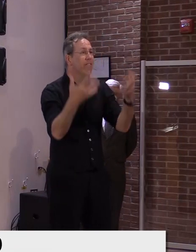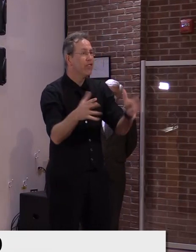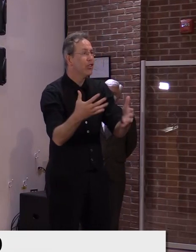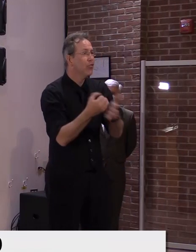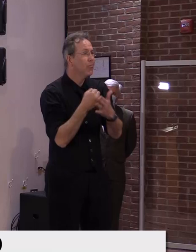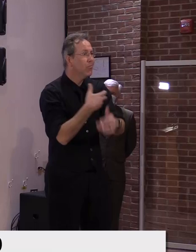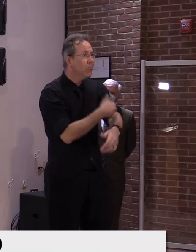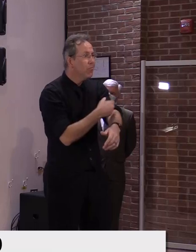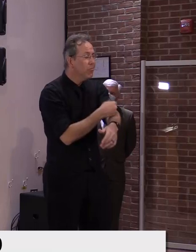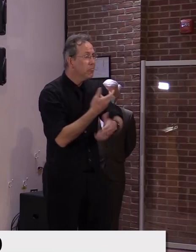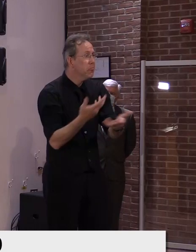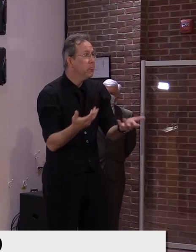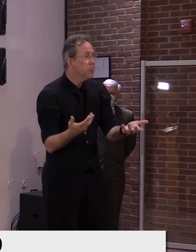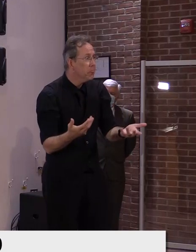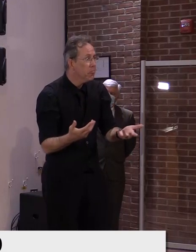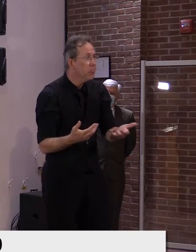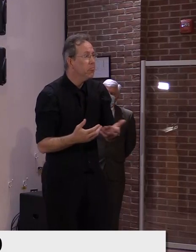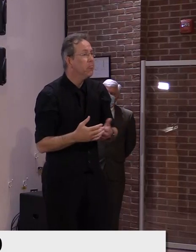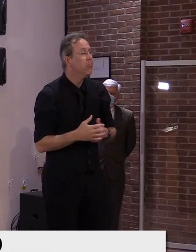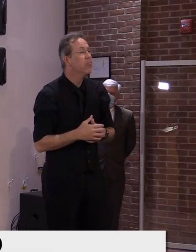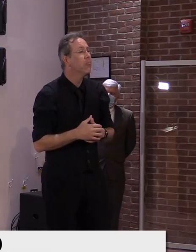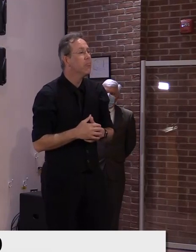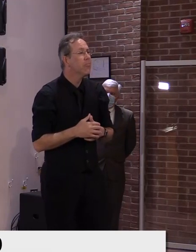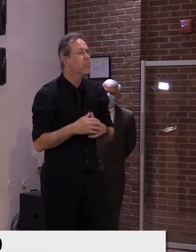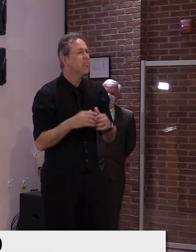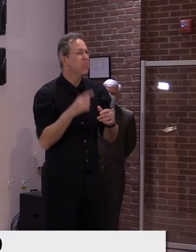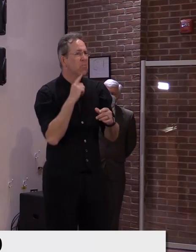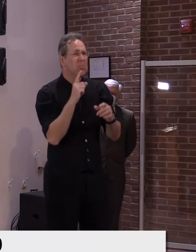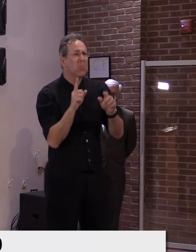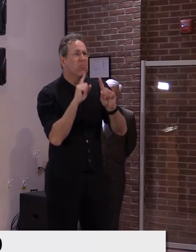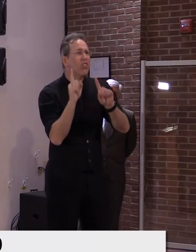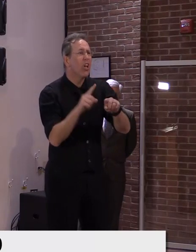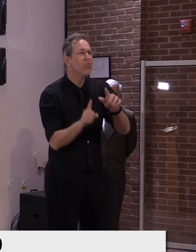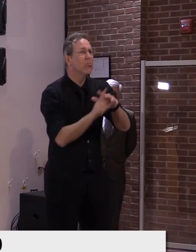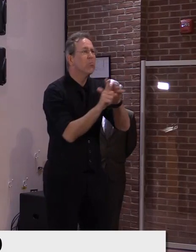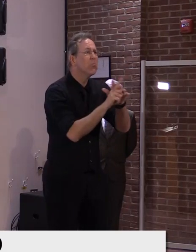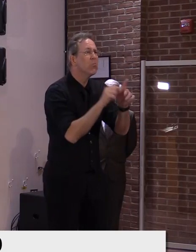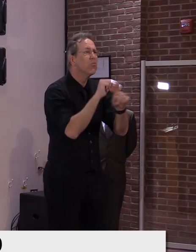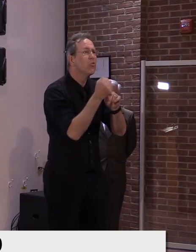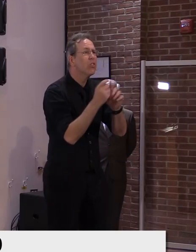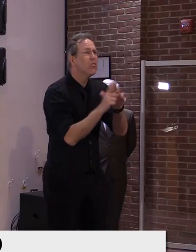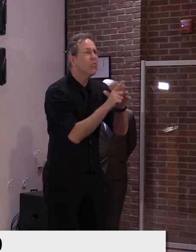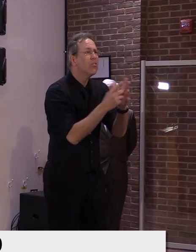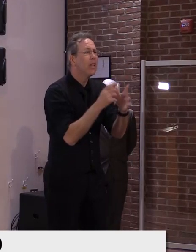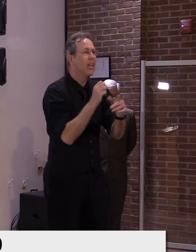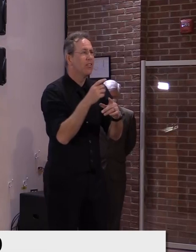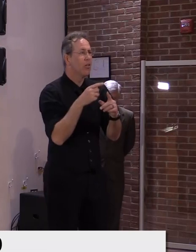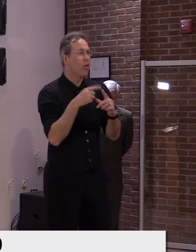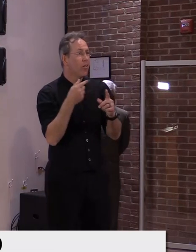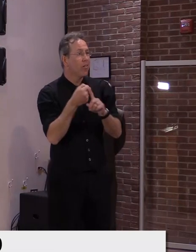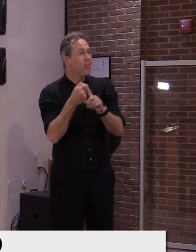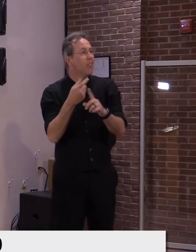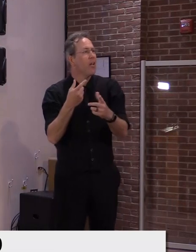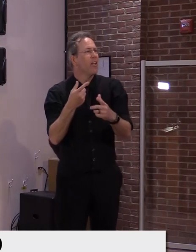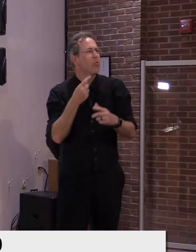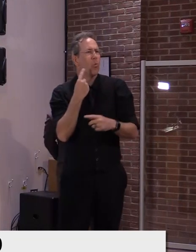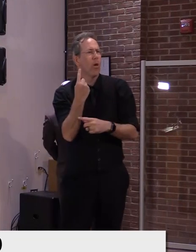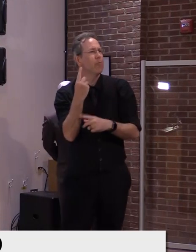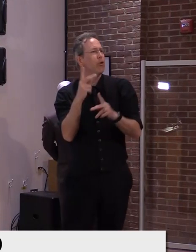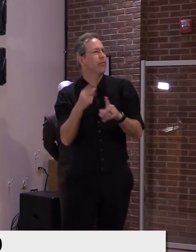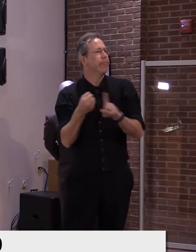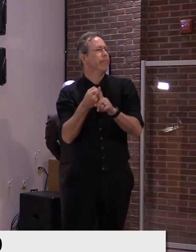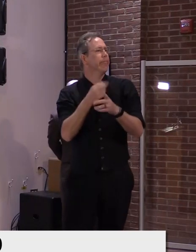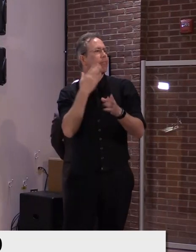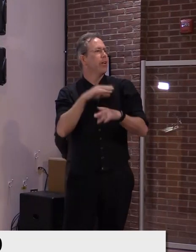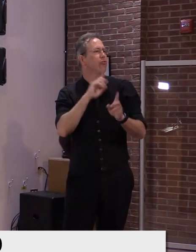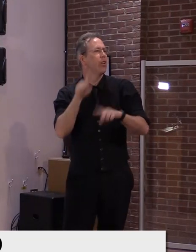huge number of cases reported. It's still in about a 1 per million ratio, I think, if you do the math.